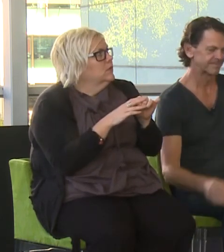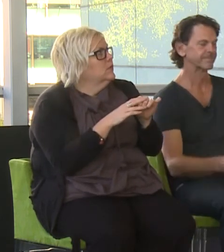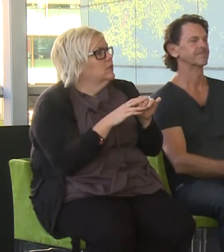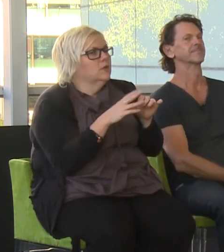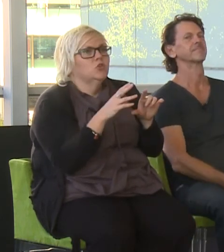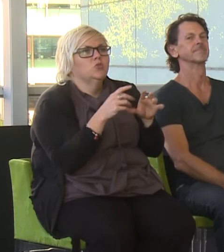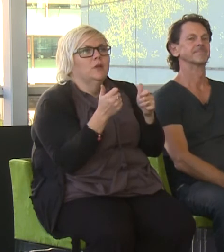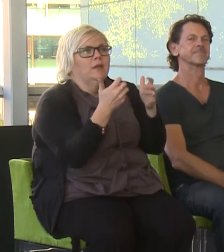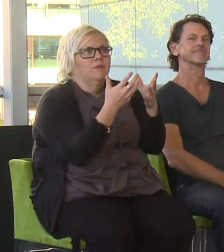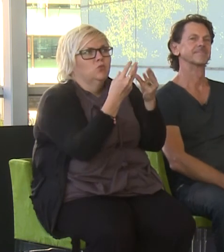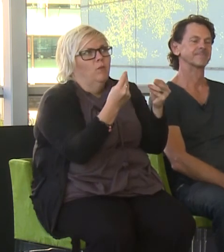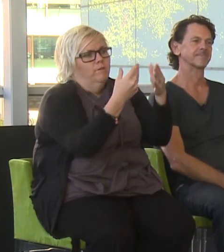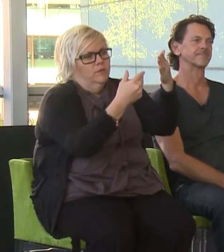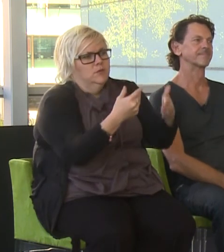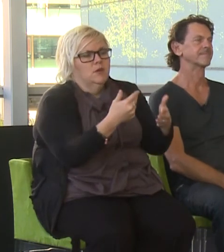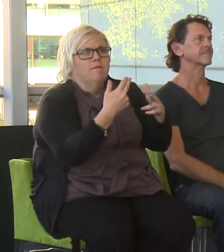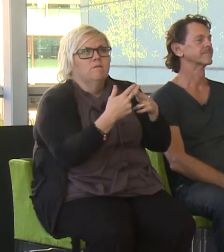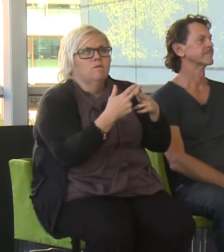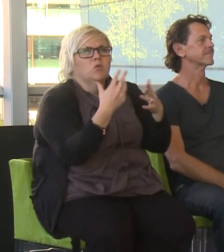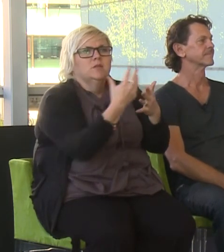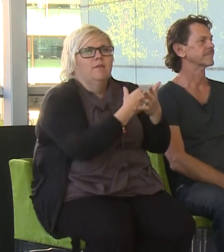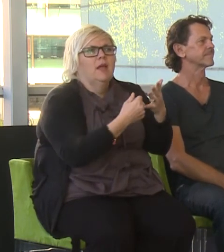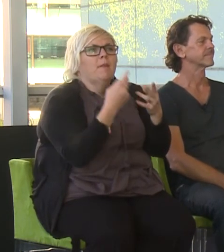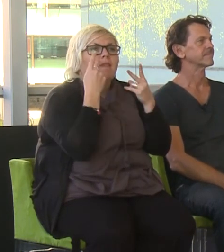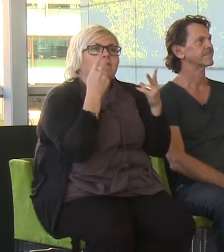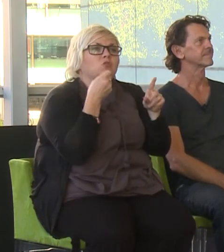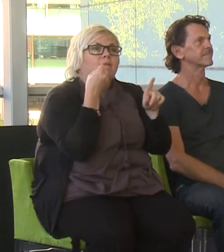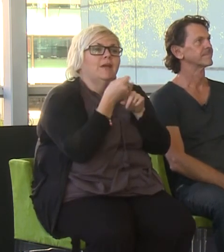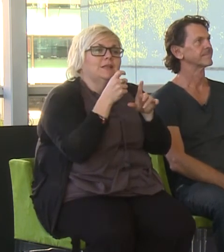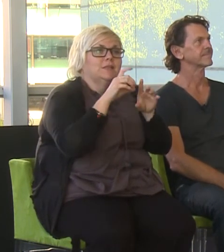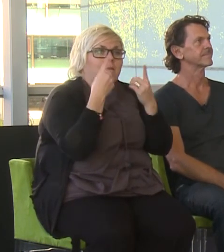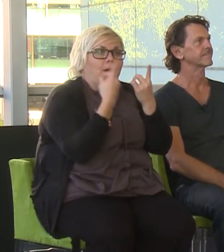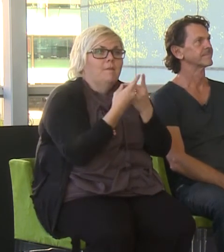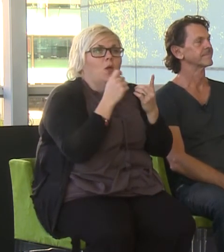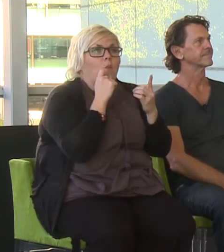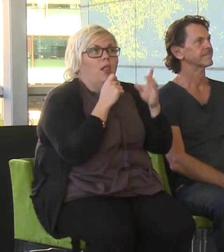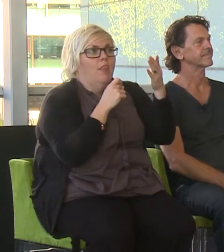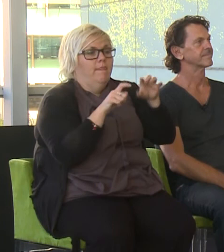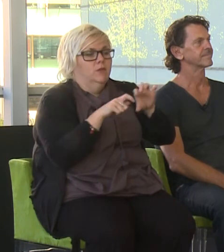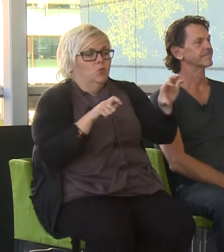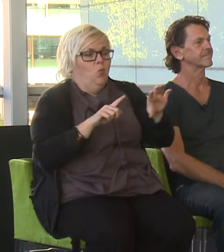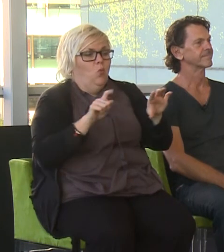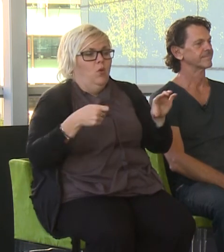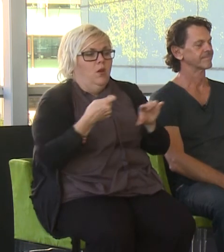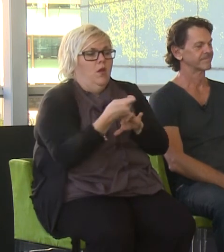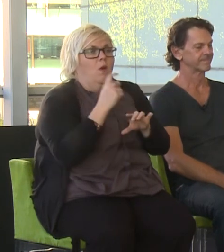level of safety. At this point, the visual effects department will take over and digitally replace the sword in